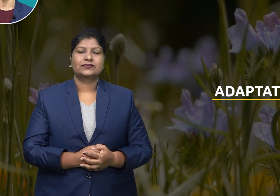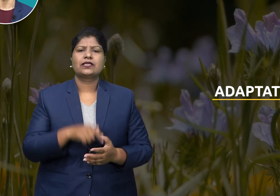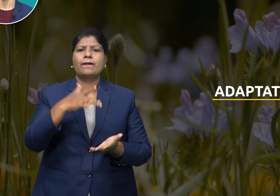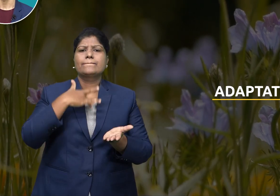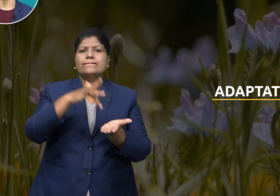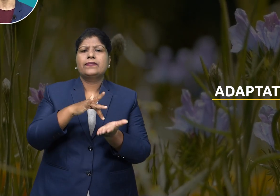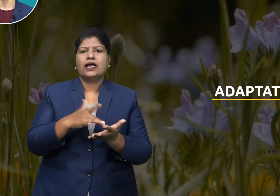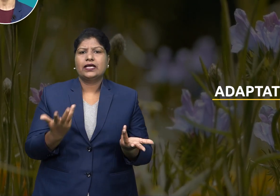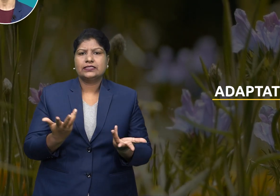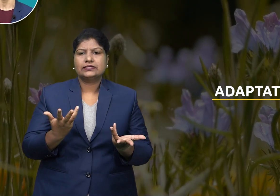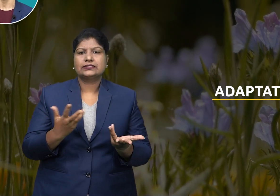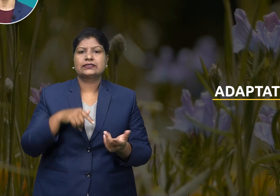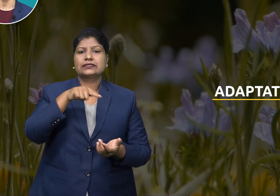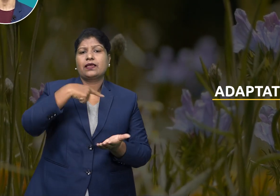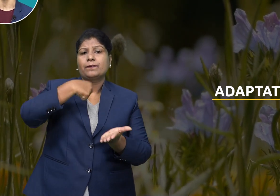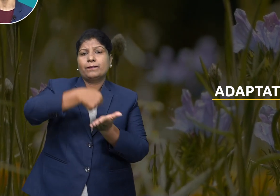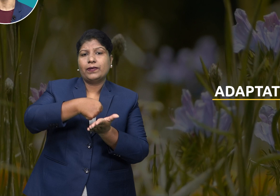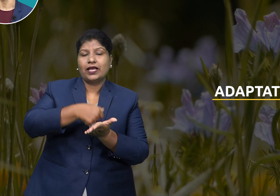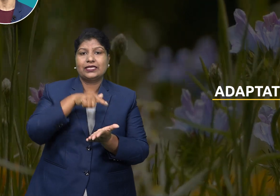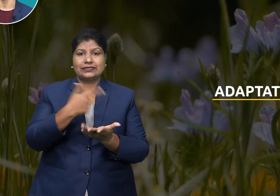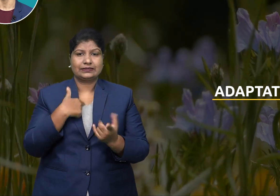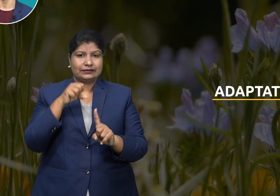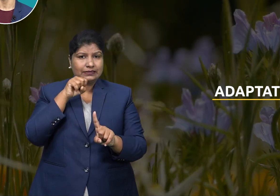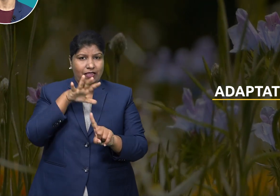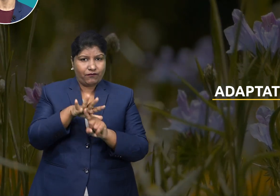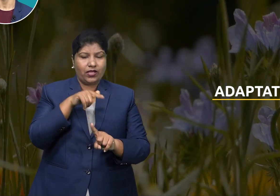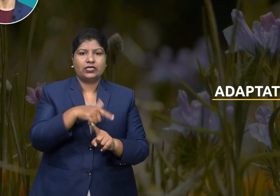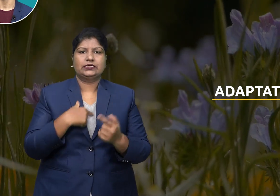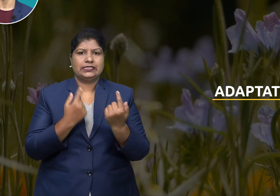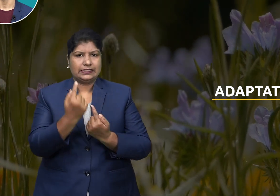Based on the effect of temperature on plants,